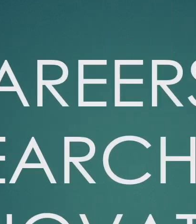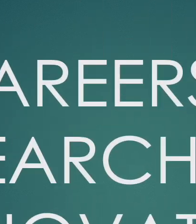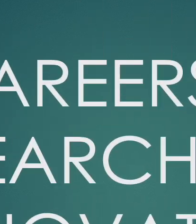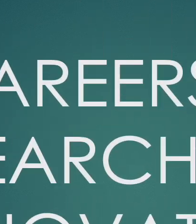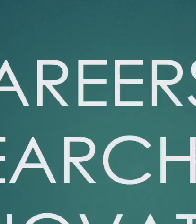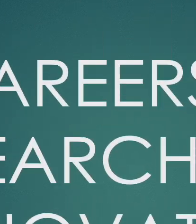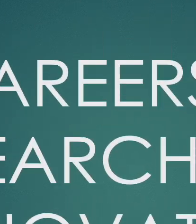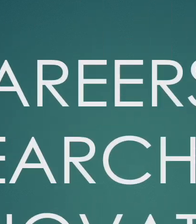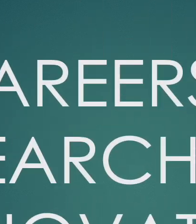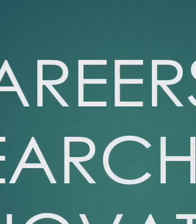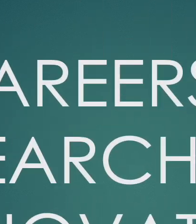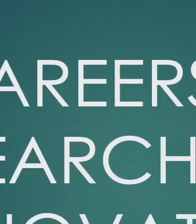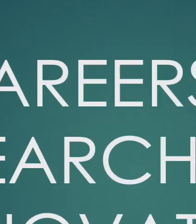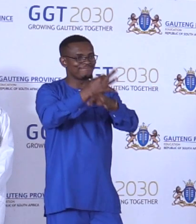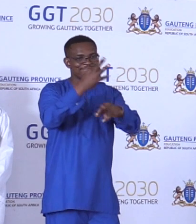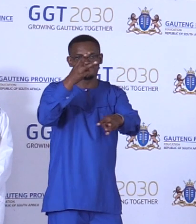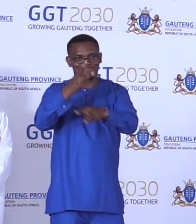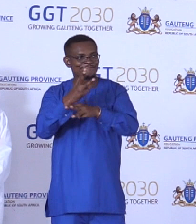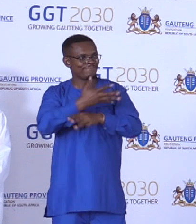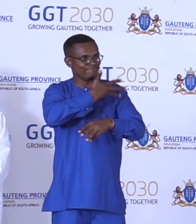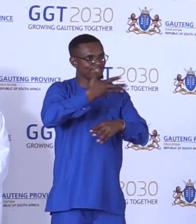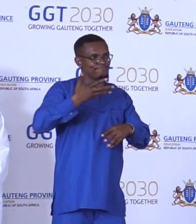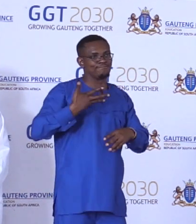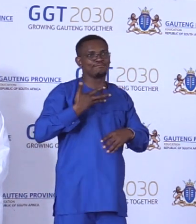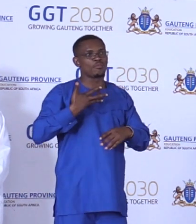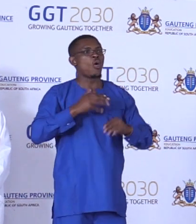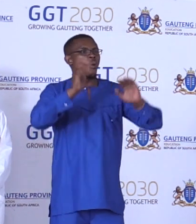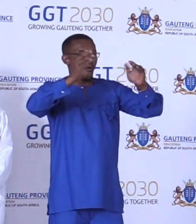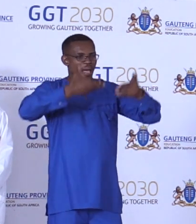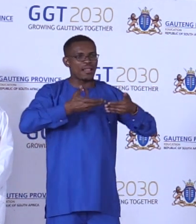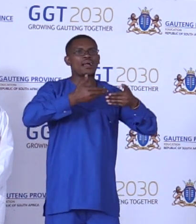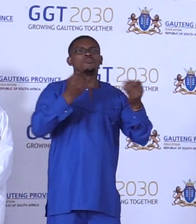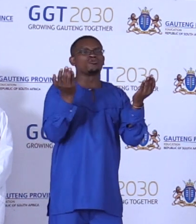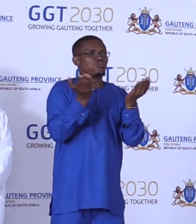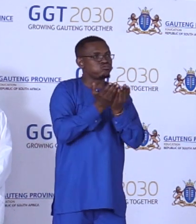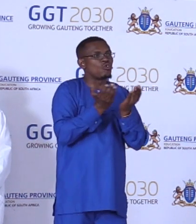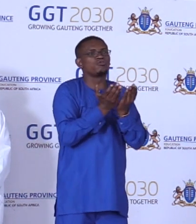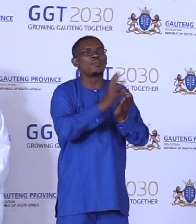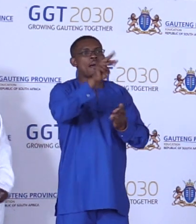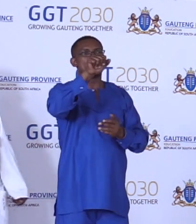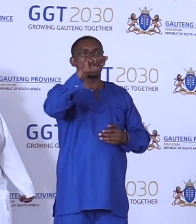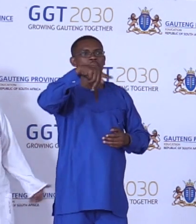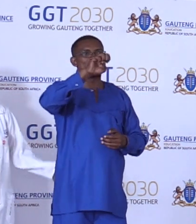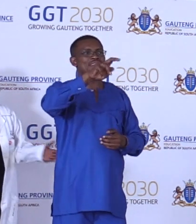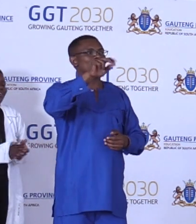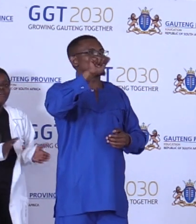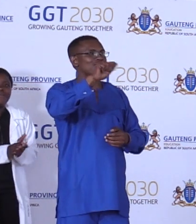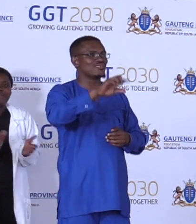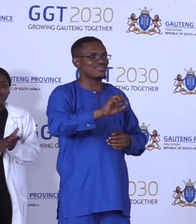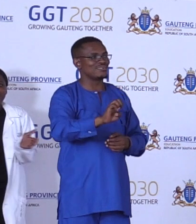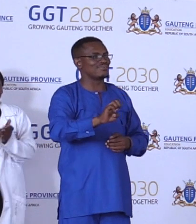Distinguished guests, ladies and gentlemen, welcome to Just Chilling at Mapenane Podcast!